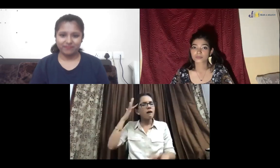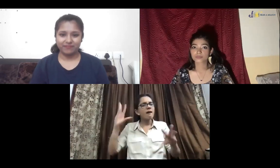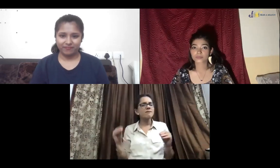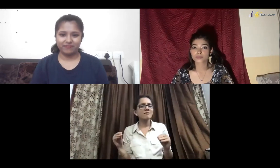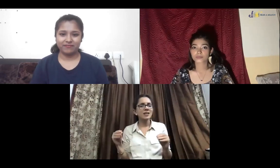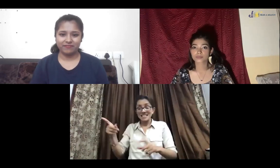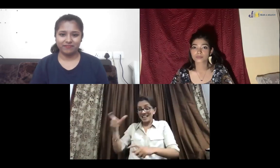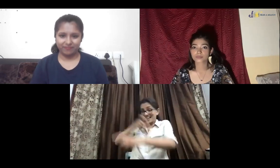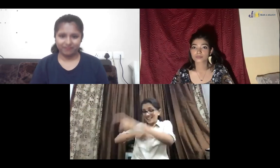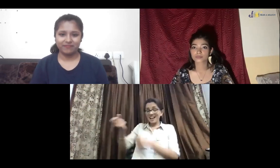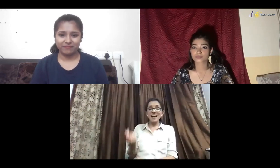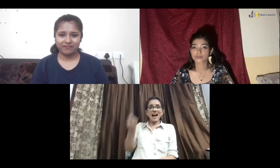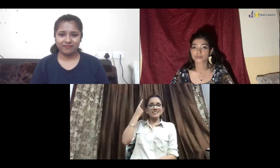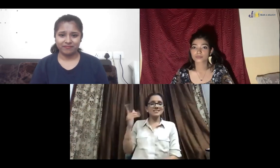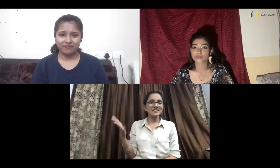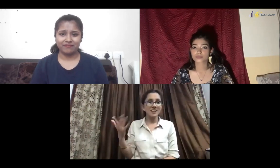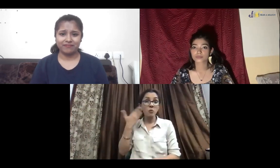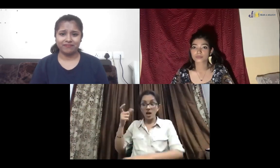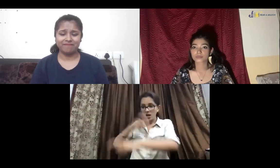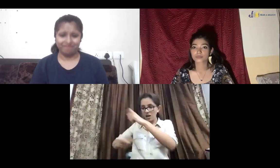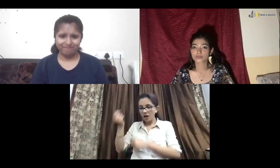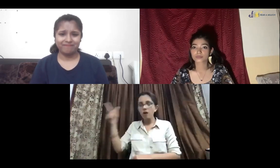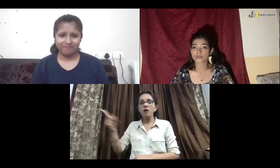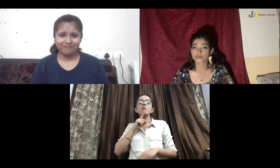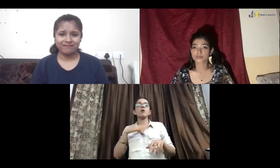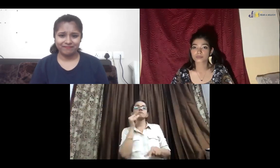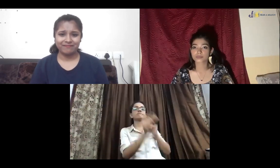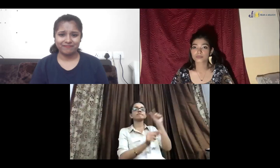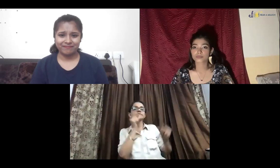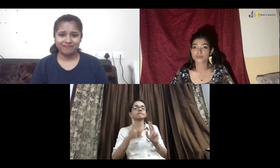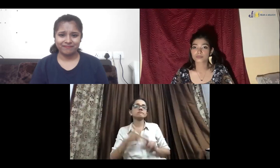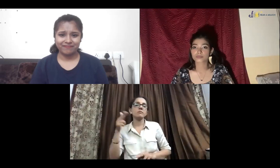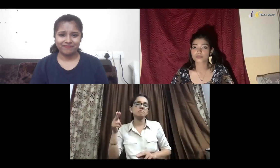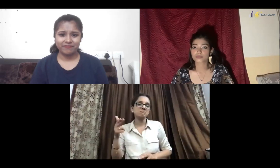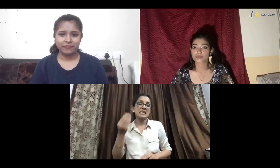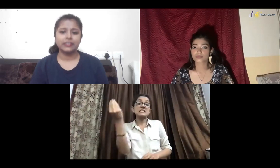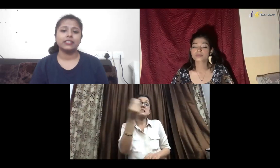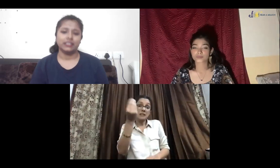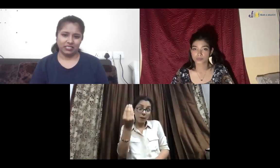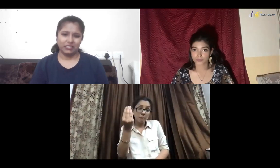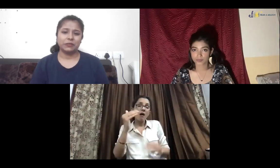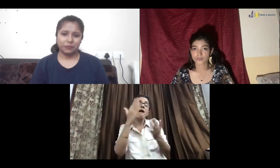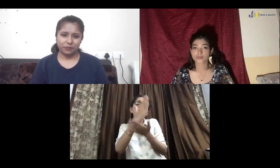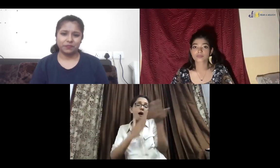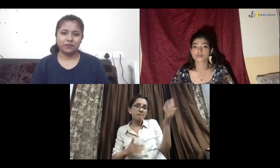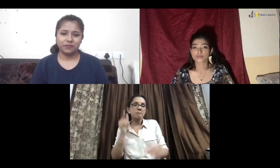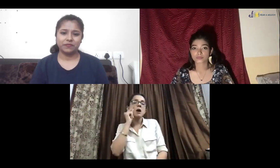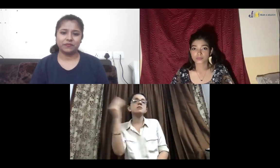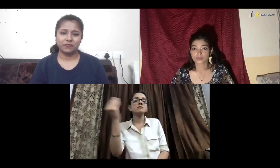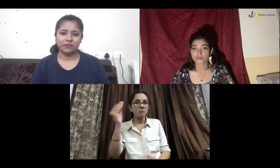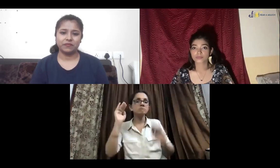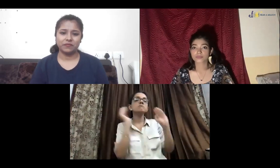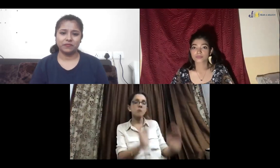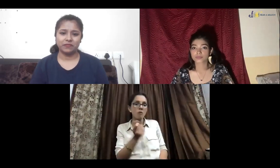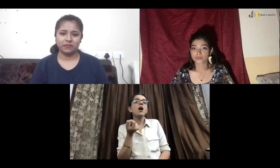that they can easily see the live location. So if you will see that, yeah, if man would be coming in our position, then they will get